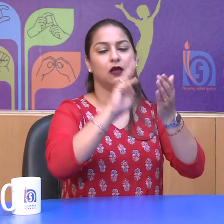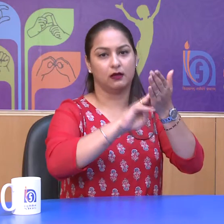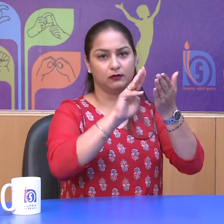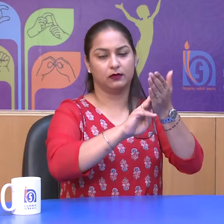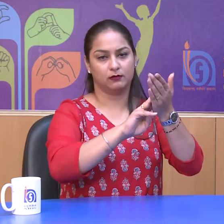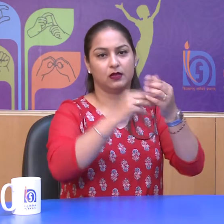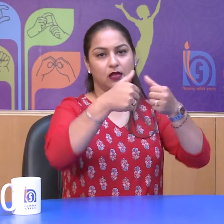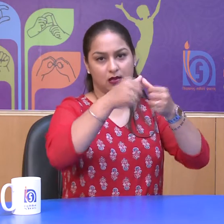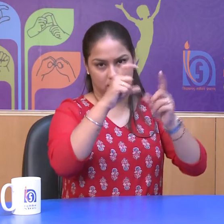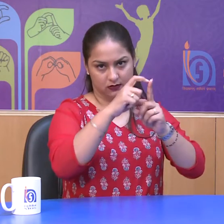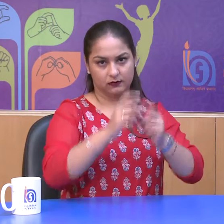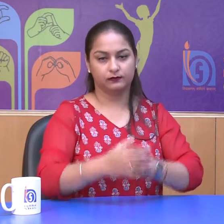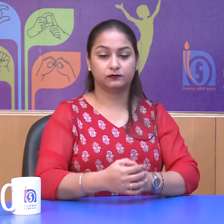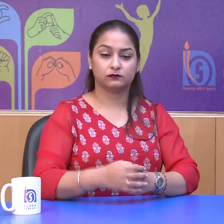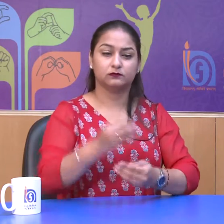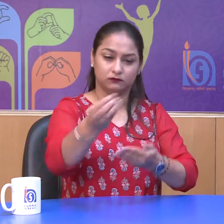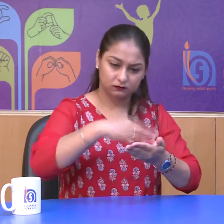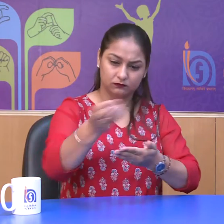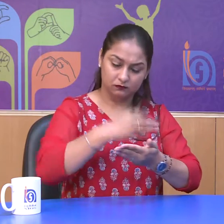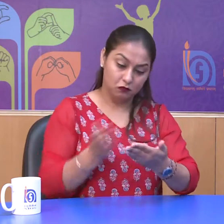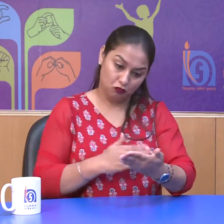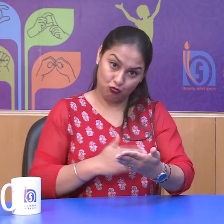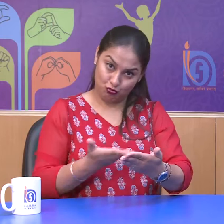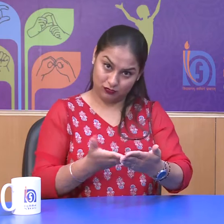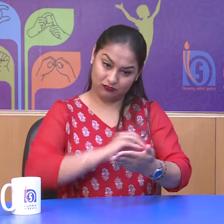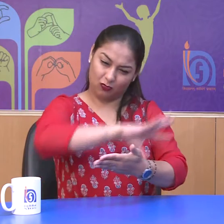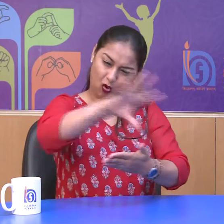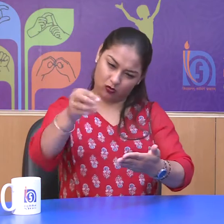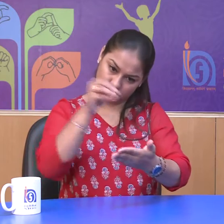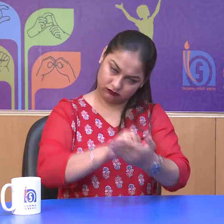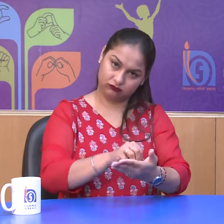HAKIM DIYA MUHAMMAD, compiled a book called